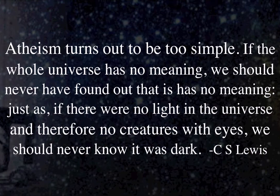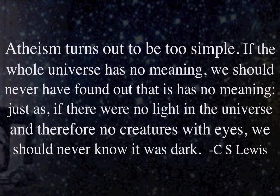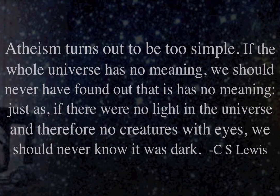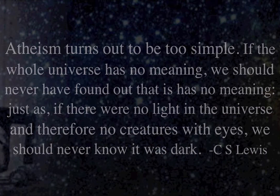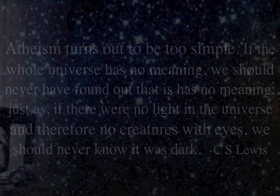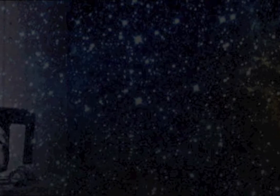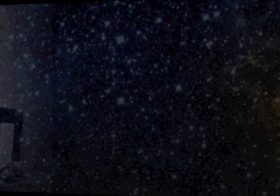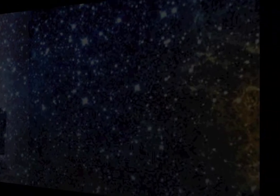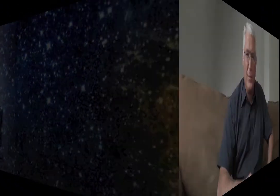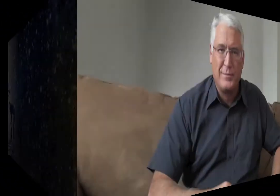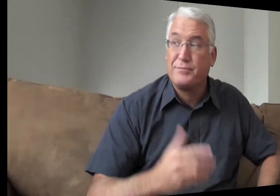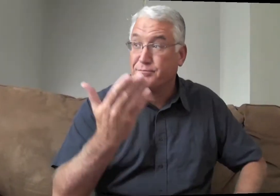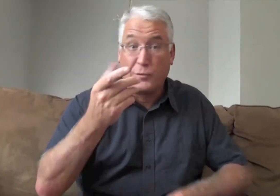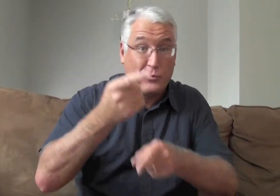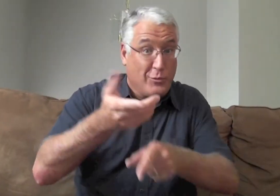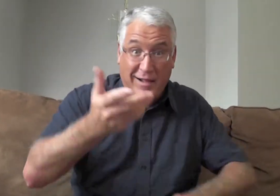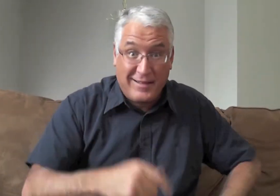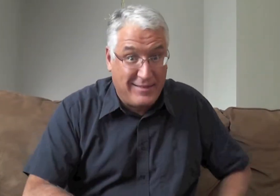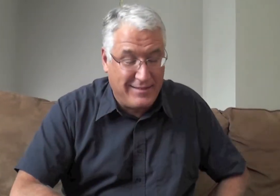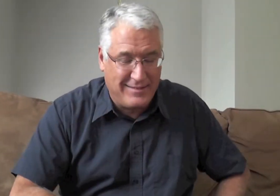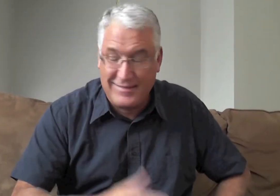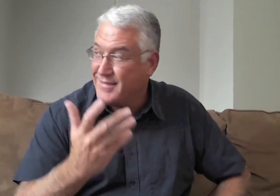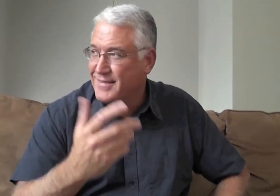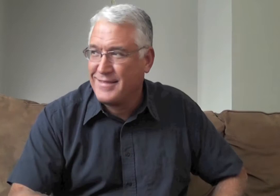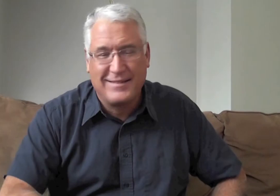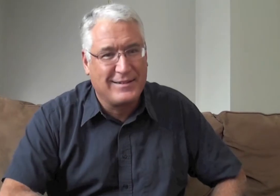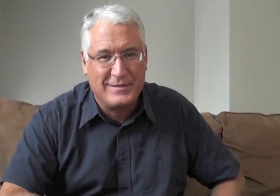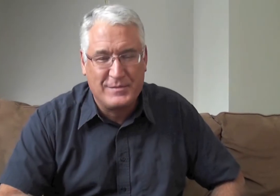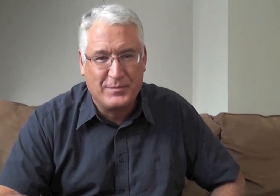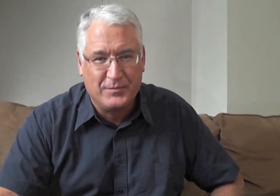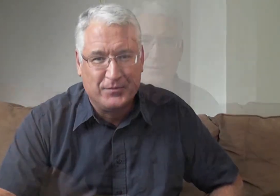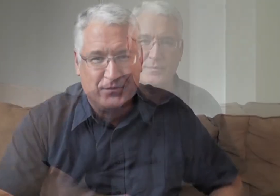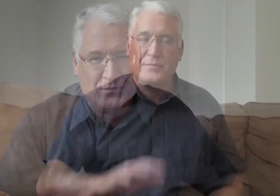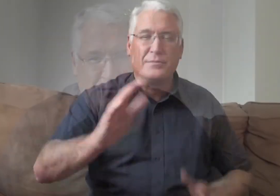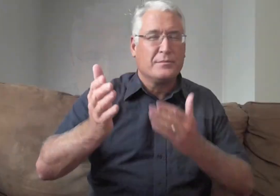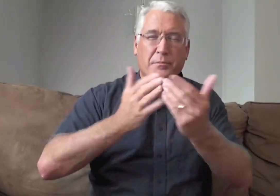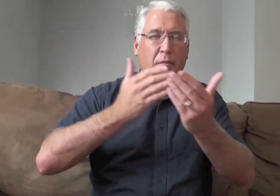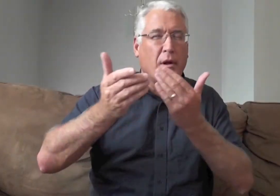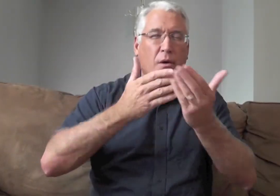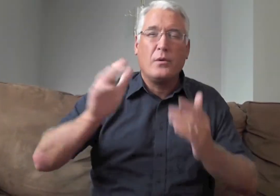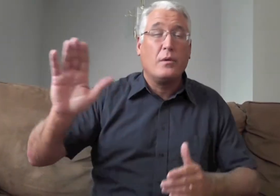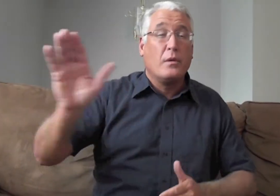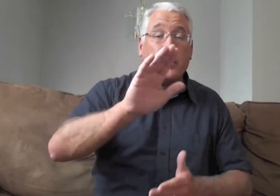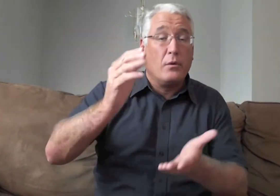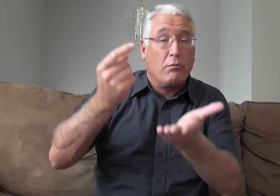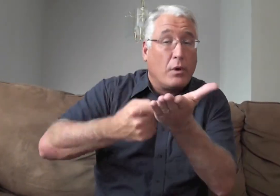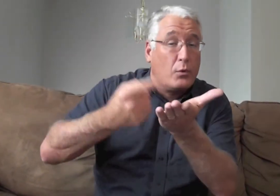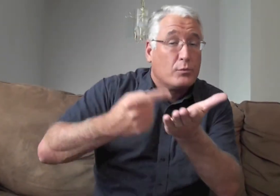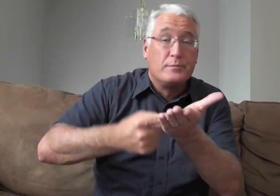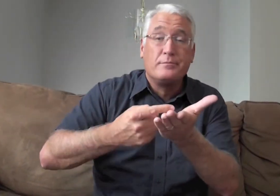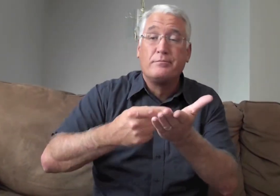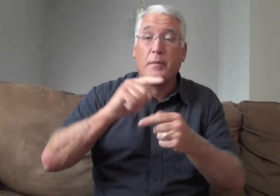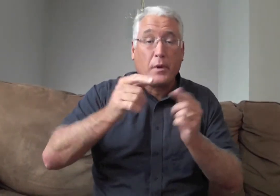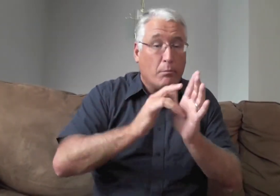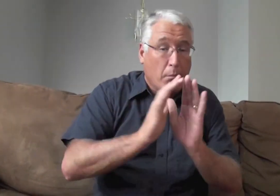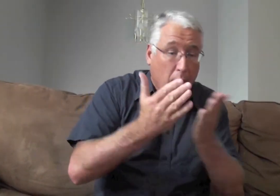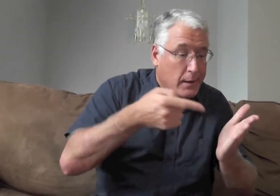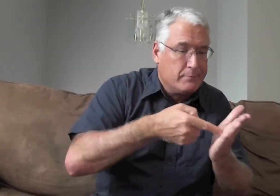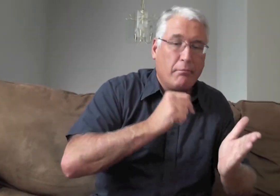Well, that's right. It doesn't matter what an atheist's argument